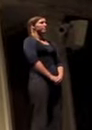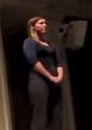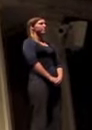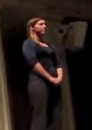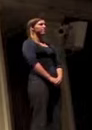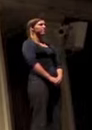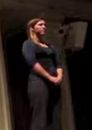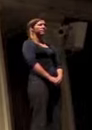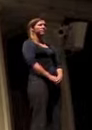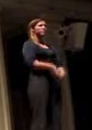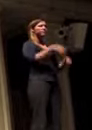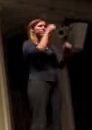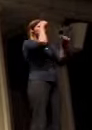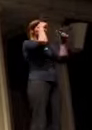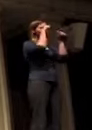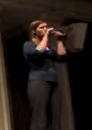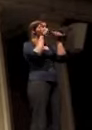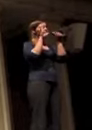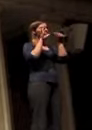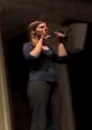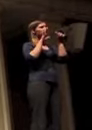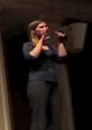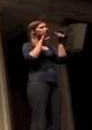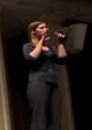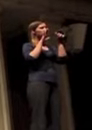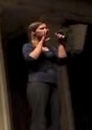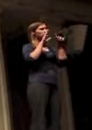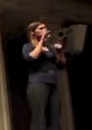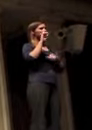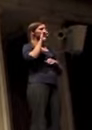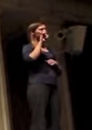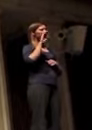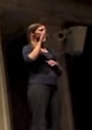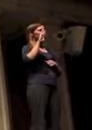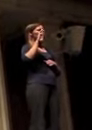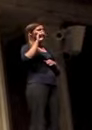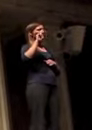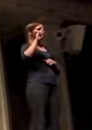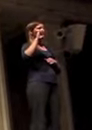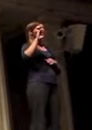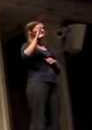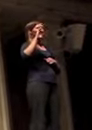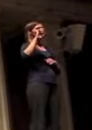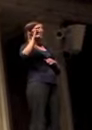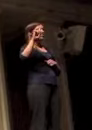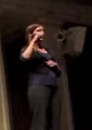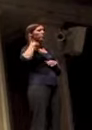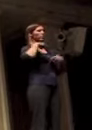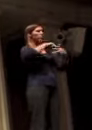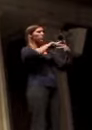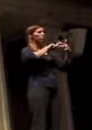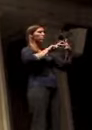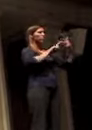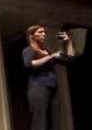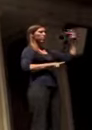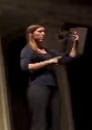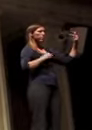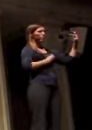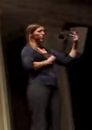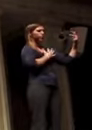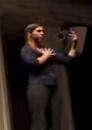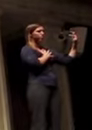I remember I once met Buddy Wakefield. And there are three very inspiring things I will never forget him saying to me. The first